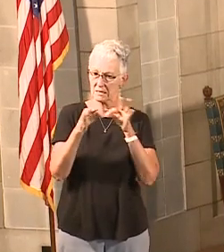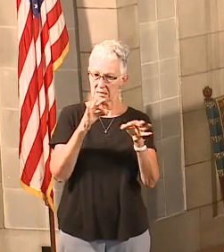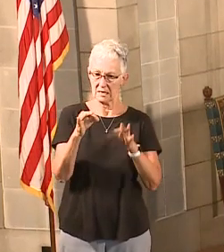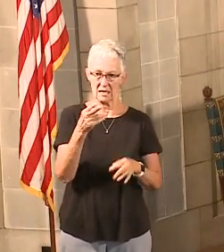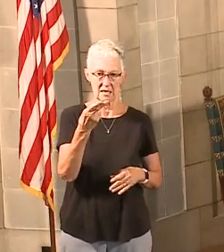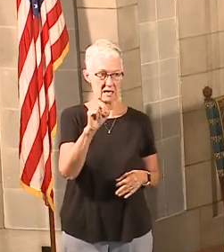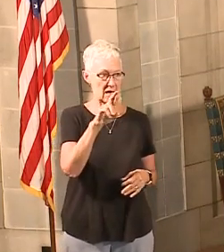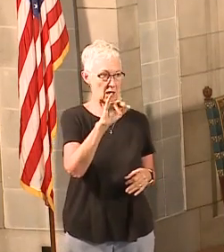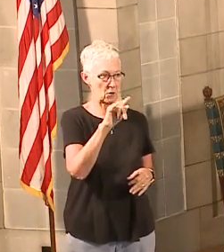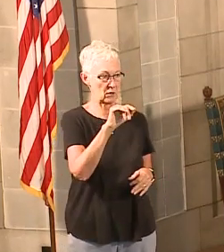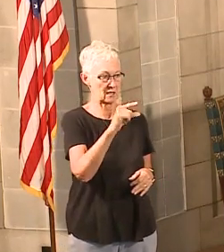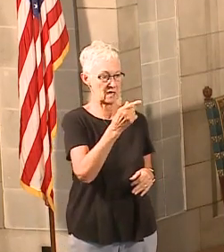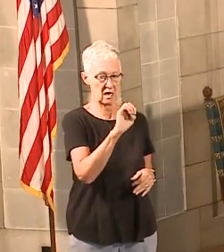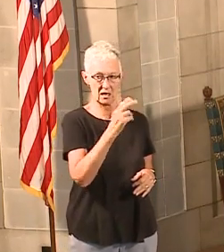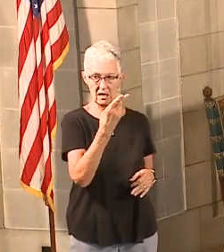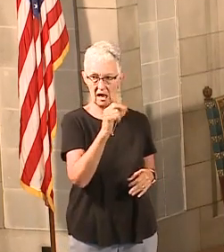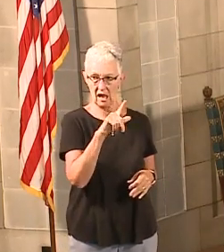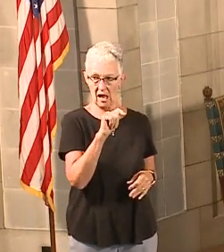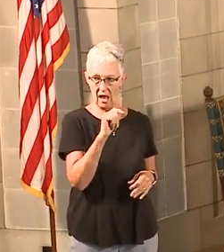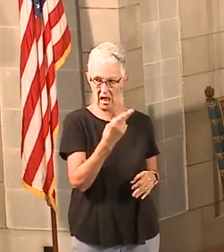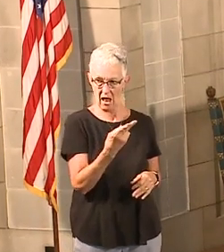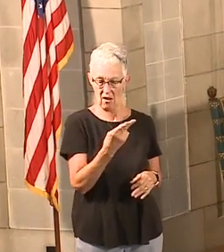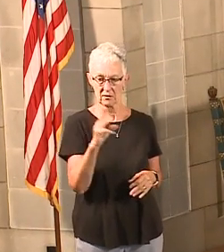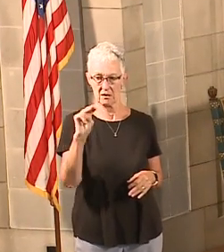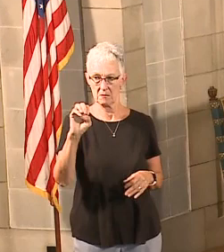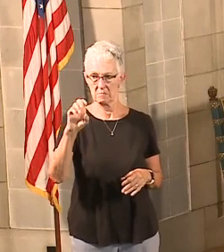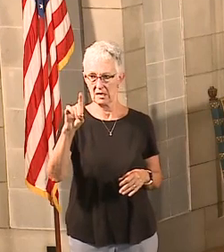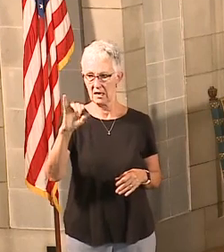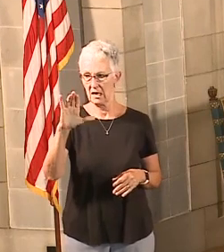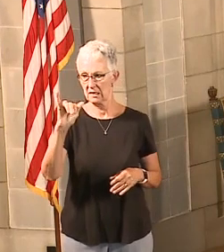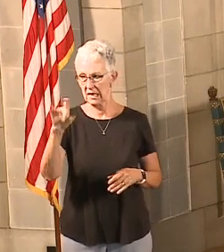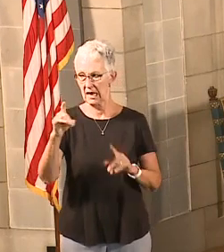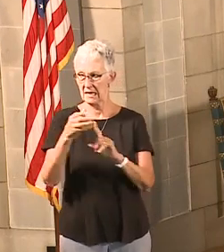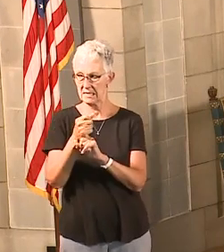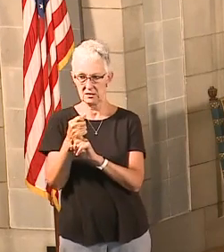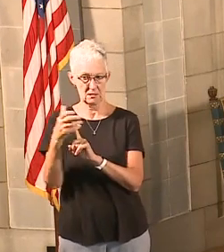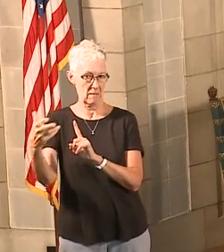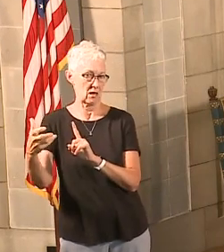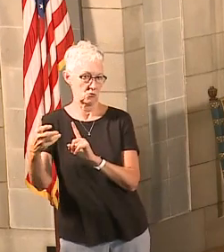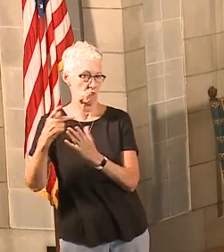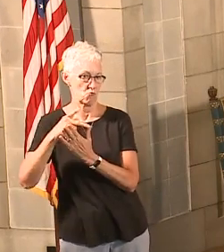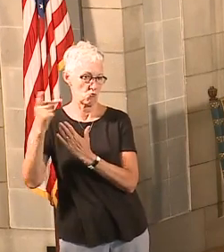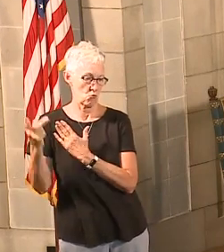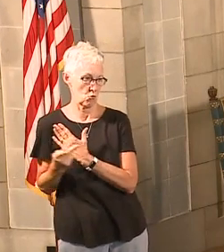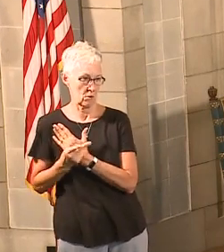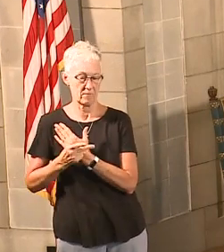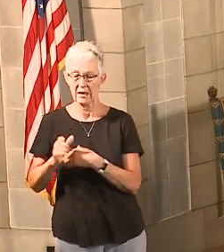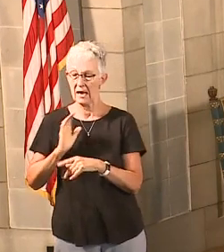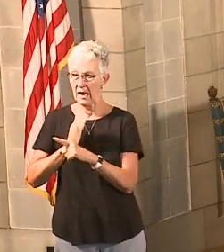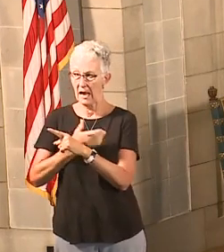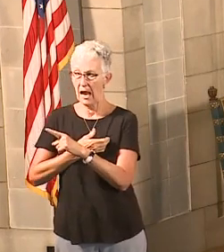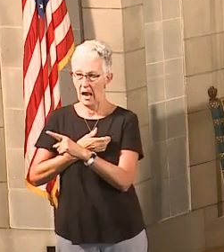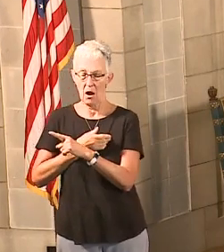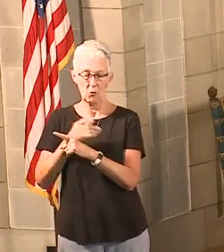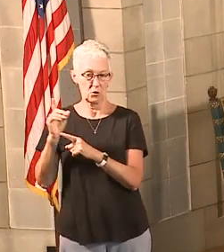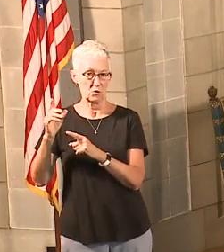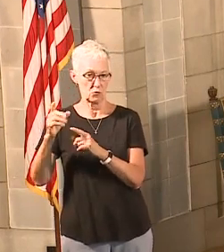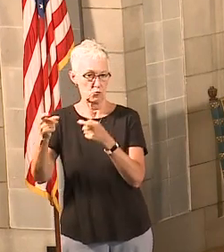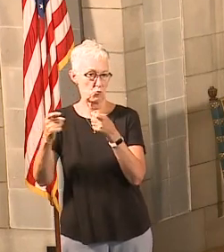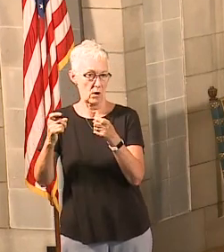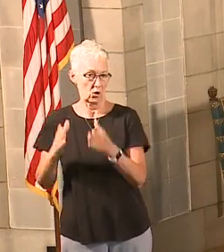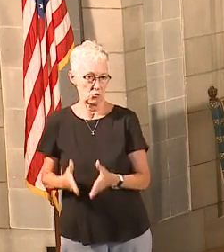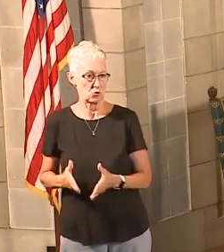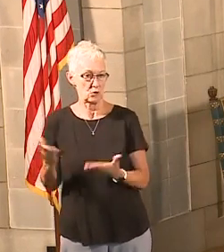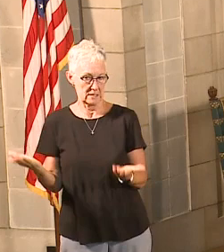Medicaid expansion. And this morning, I'm going to be joined by Jeremy Brunson, who is our Director of Medicaid Expansion. As the